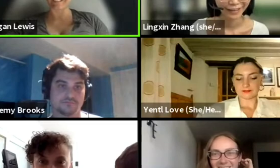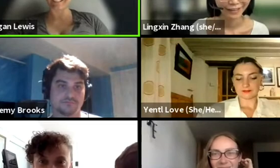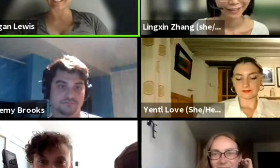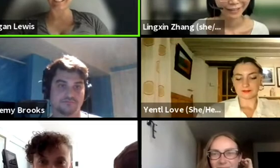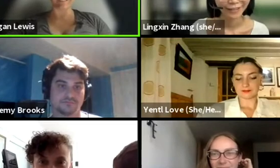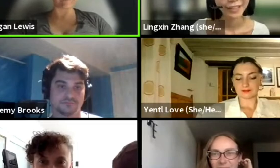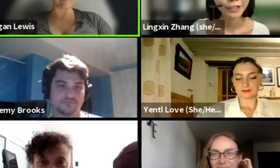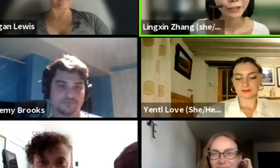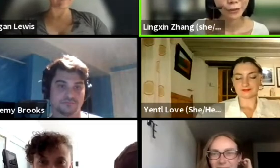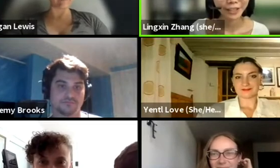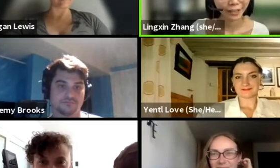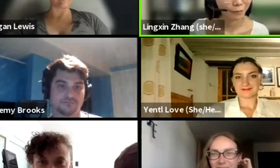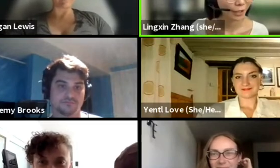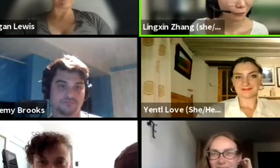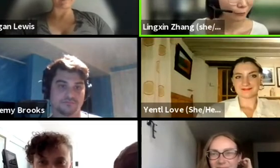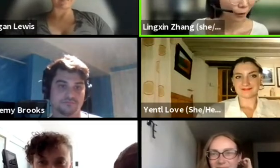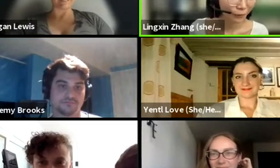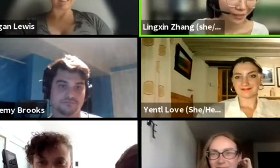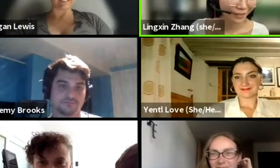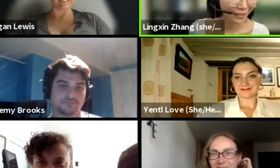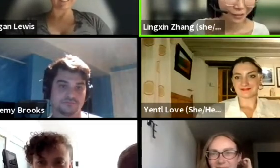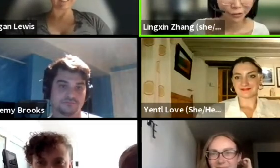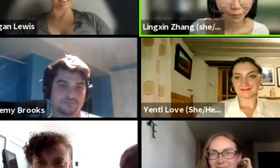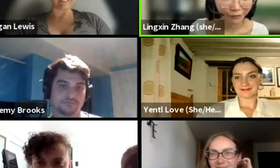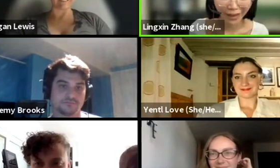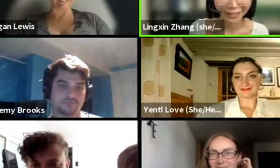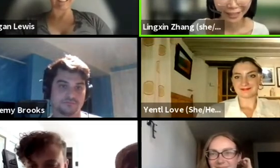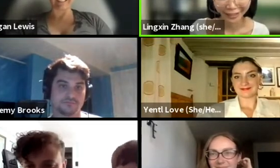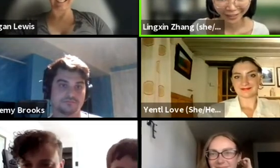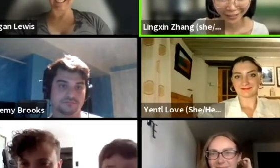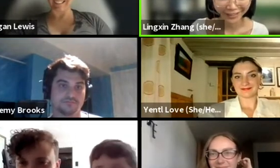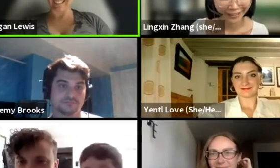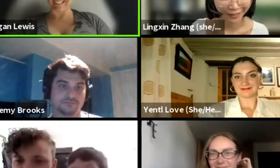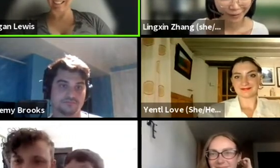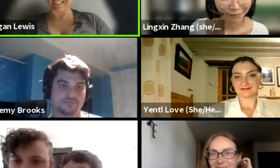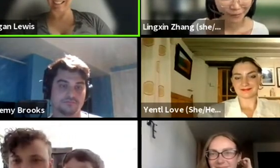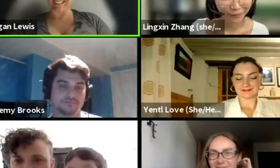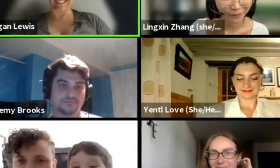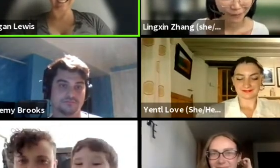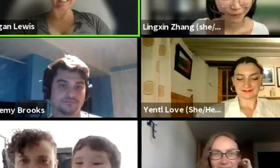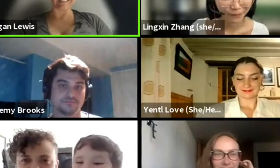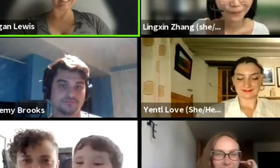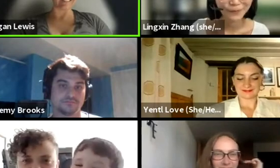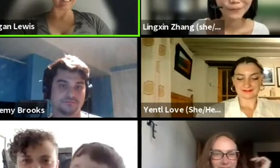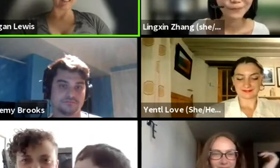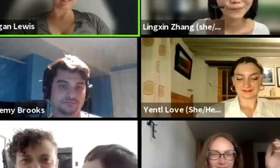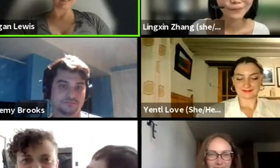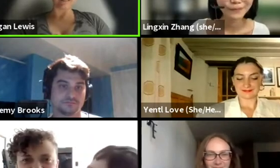Thank you for getting me involved. This is super fascinating.